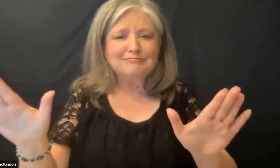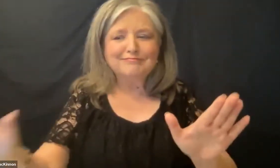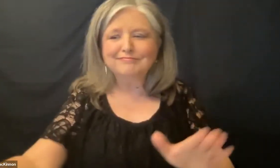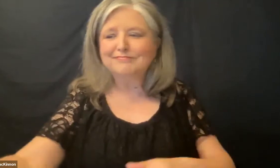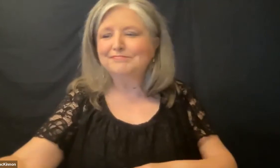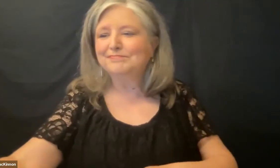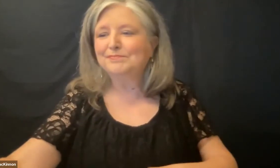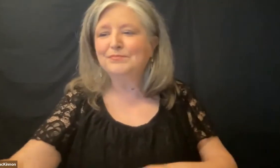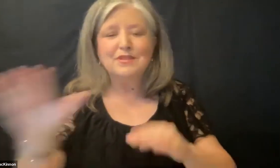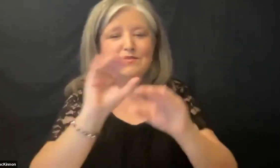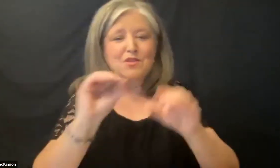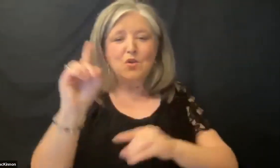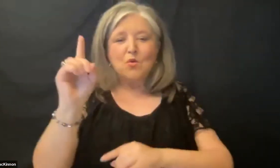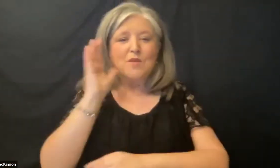No more waiting.